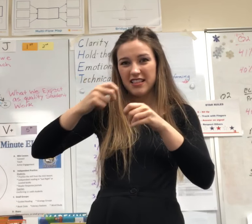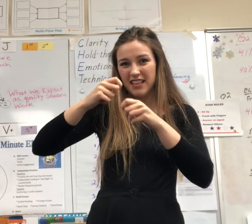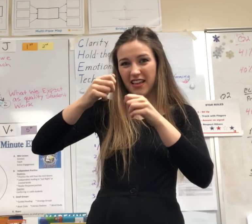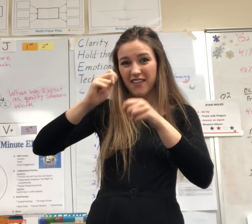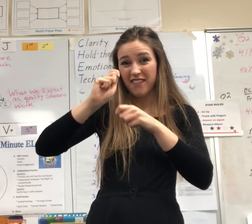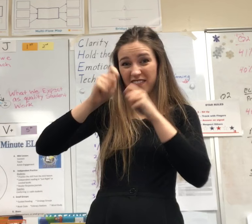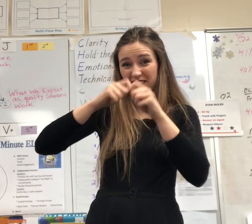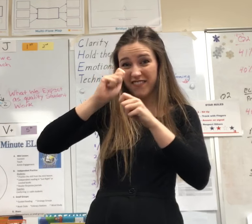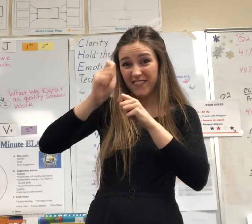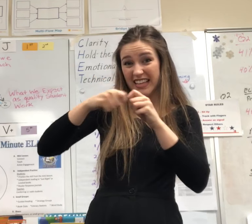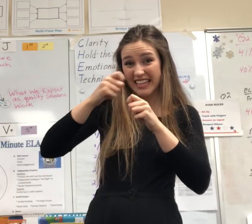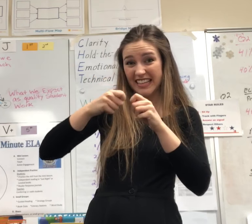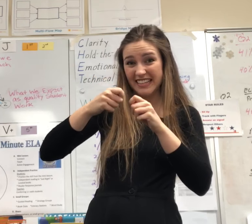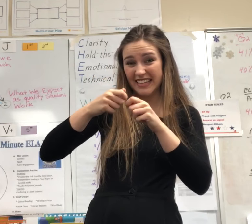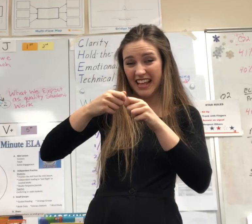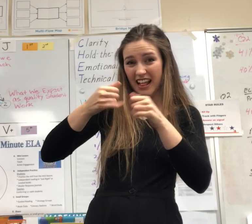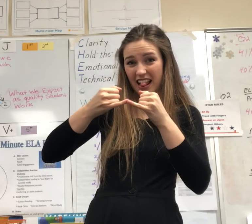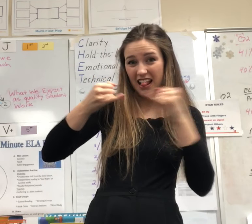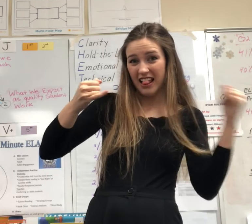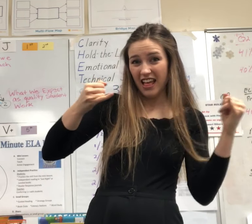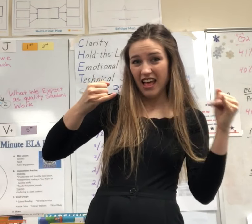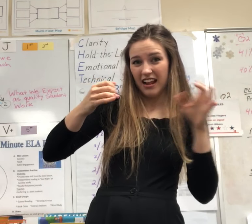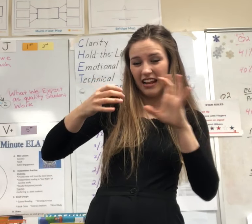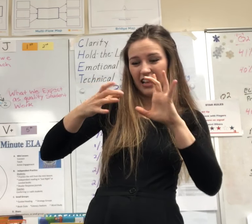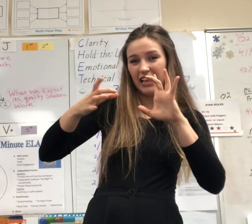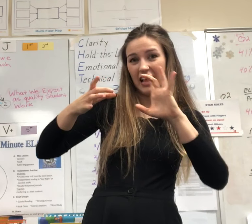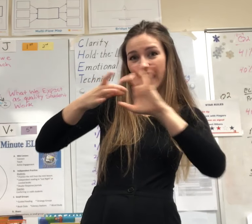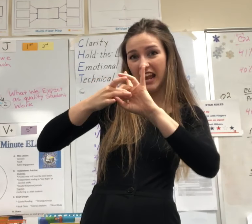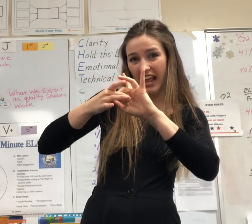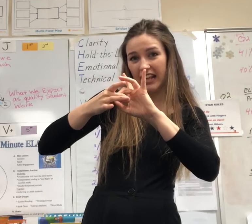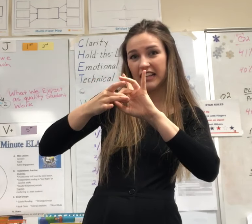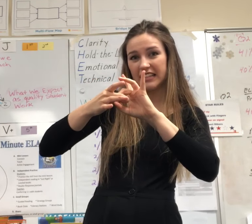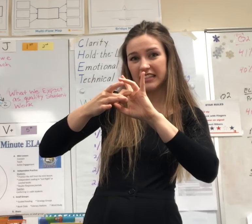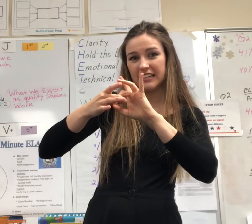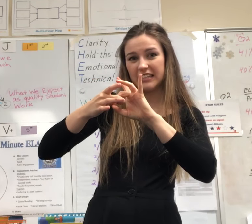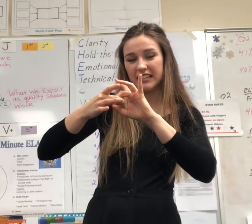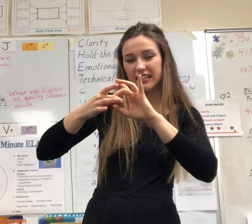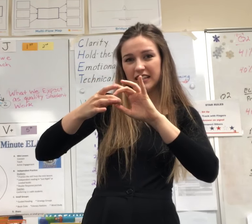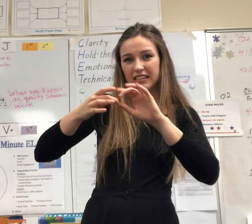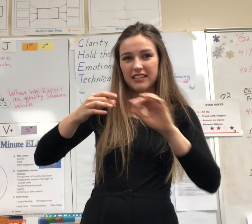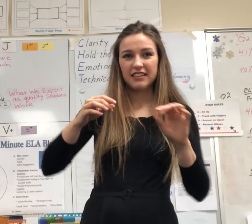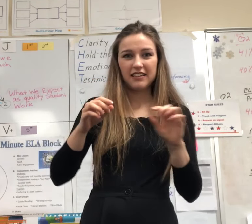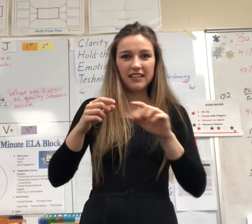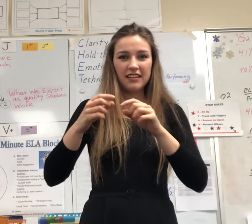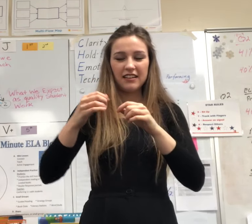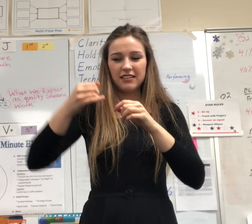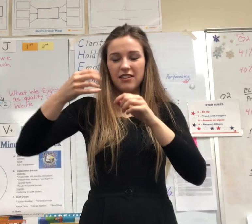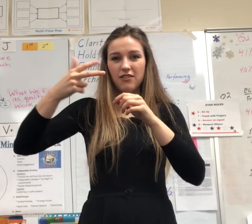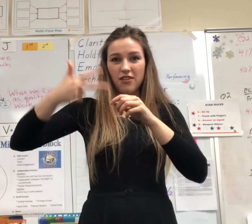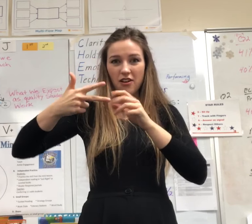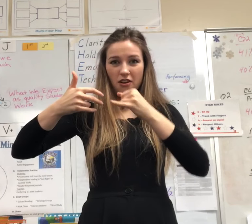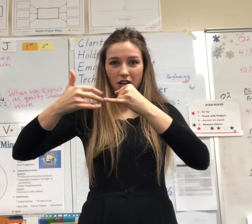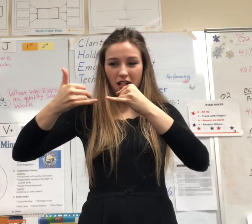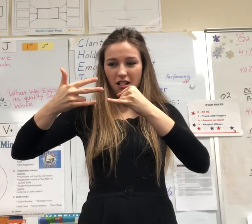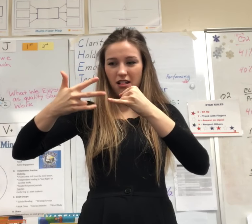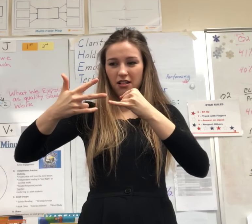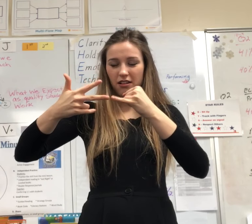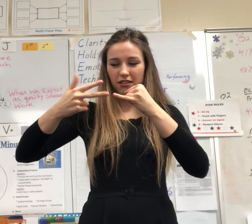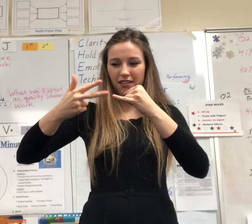and you will have the other end right at the edge. Okay, what that means, I'm going to hold this